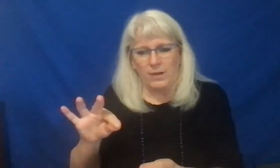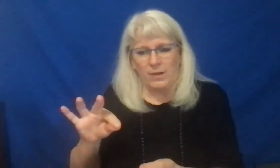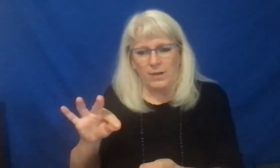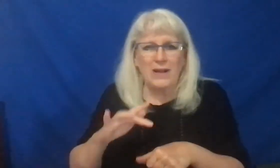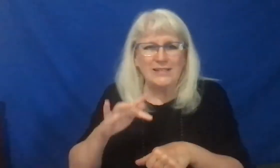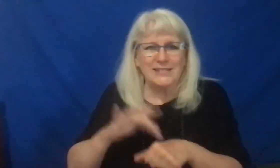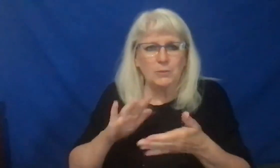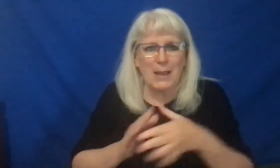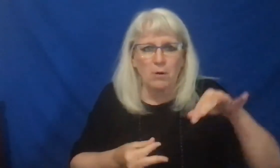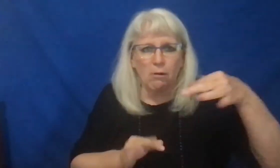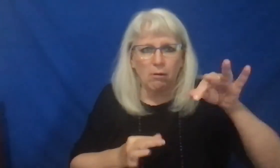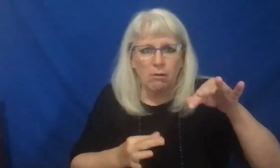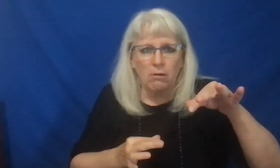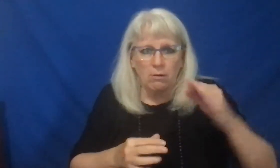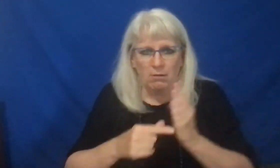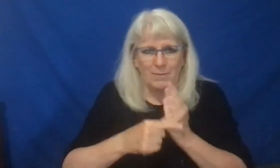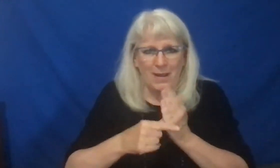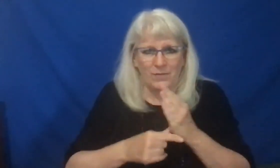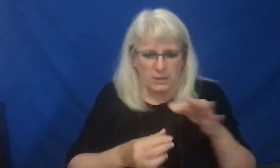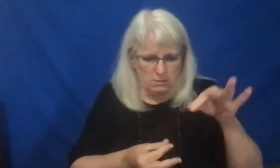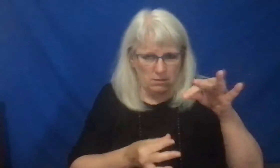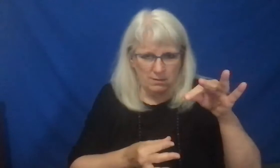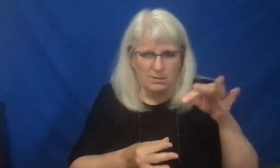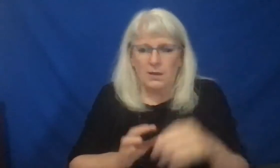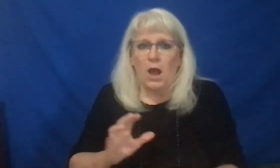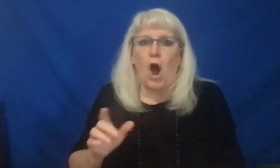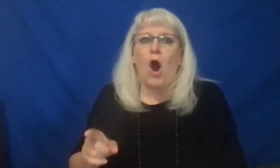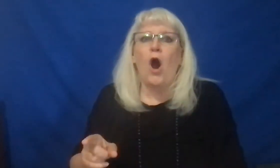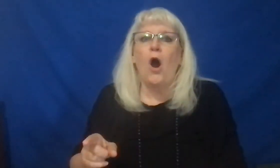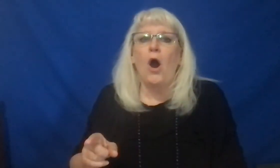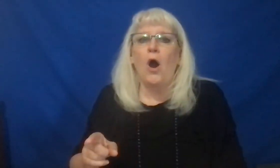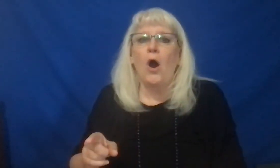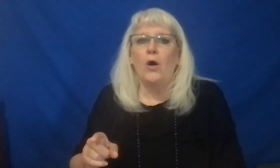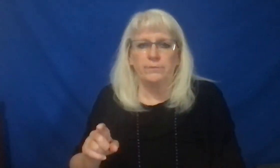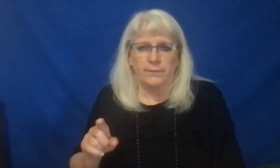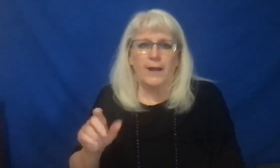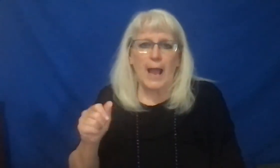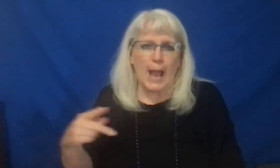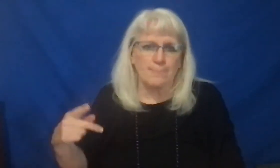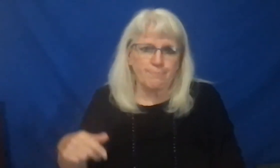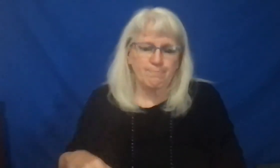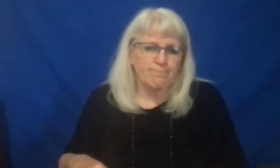thing that has really driven a lot of the discussion that I've gotten to participate in on the committee.